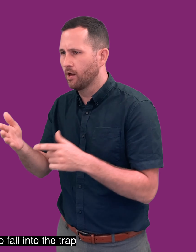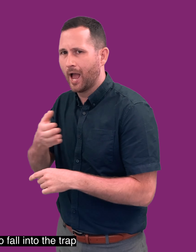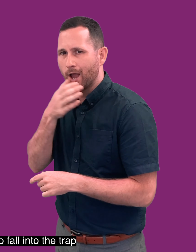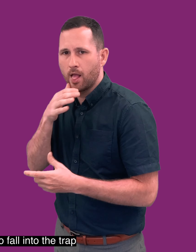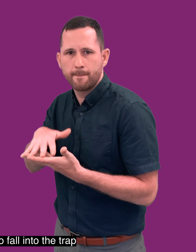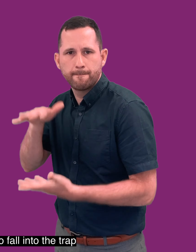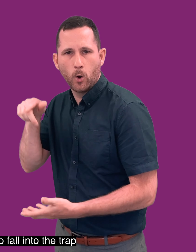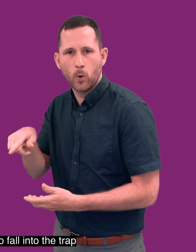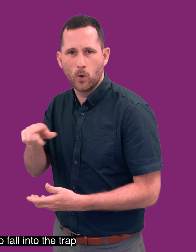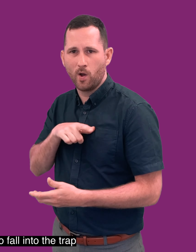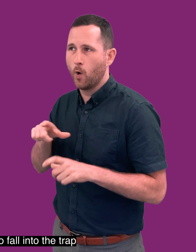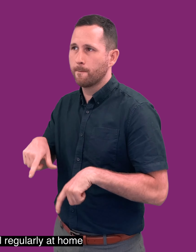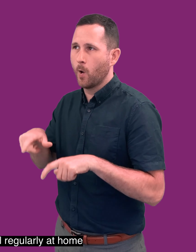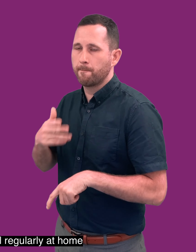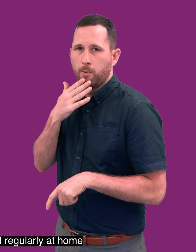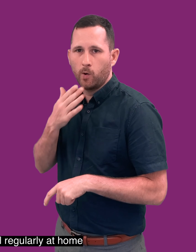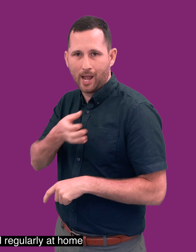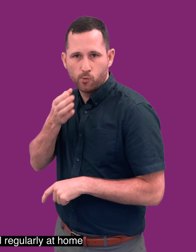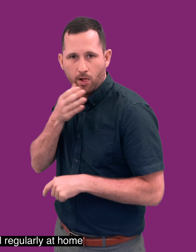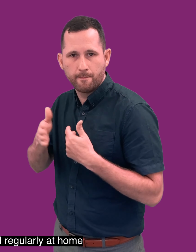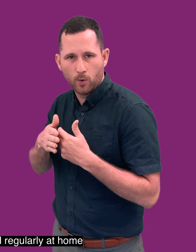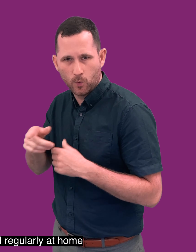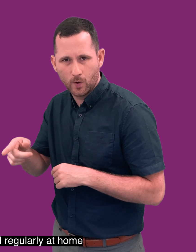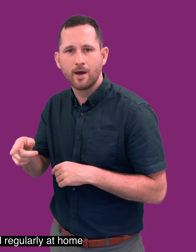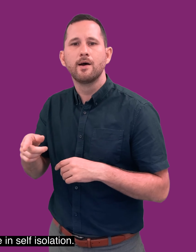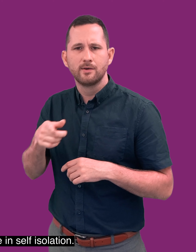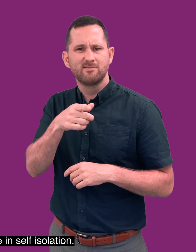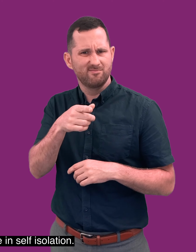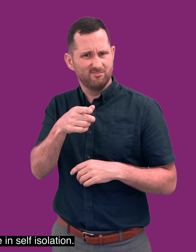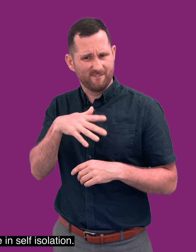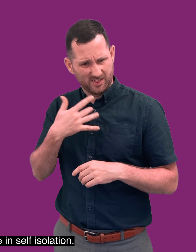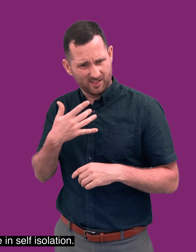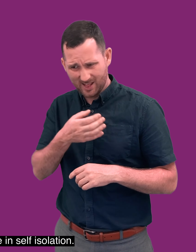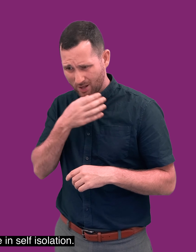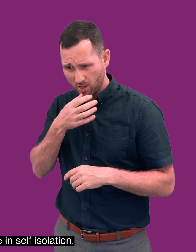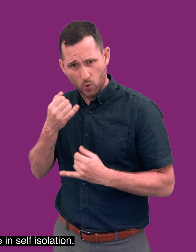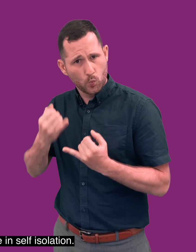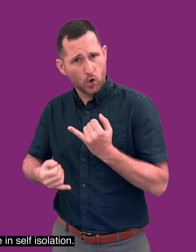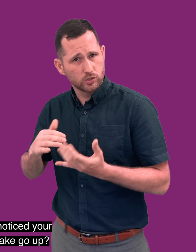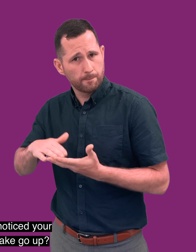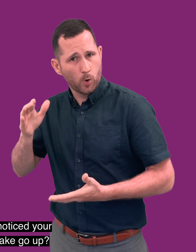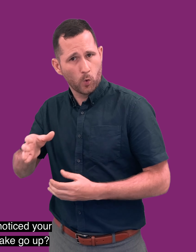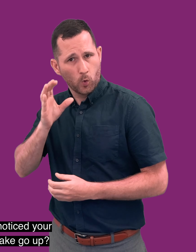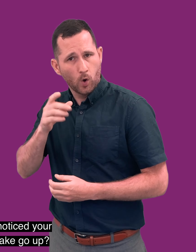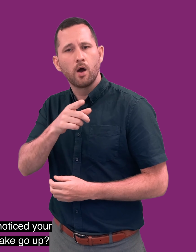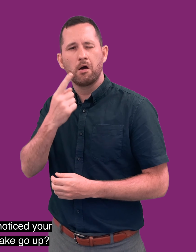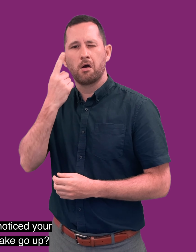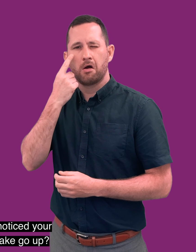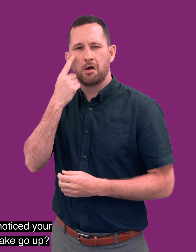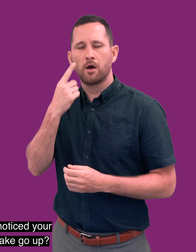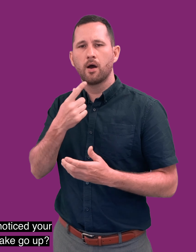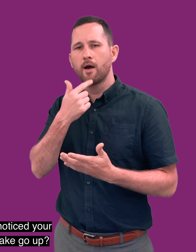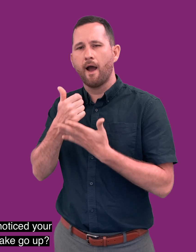easy to fall into the trap of drinking alcohol regularly at home and when you're in self-isolation. Have you noticed your alcohol intake go